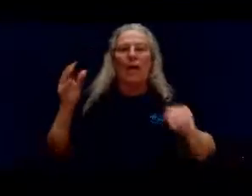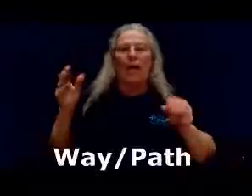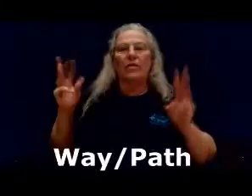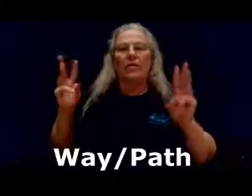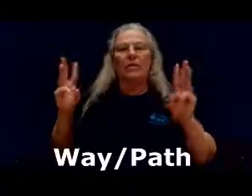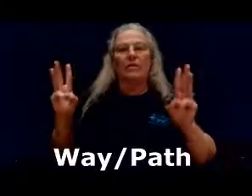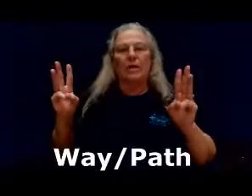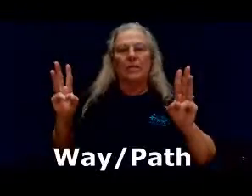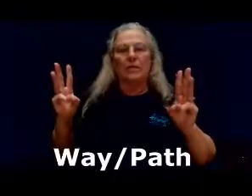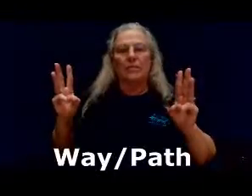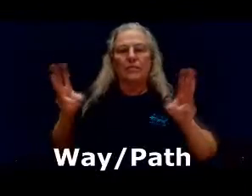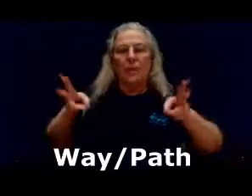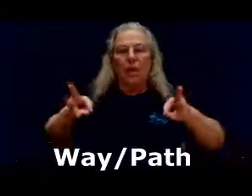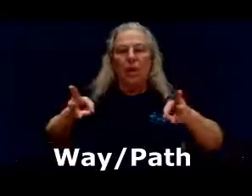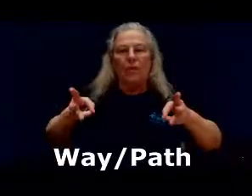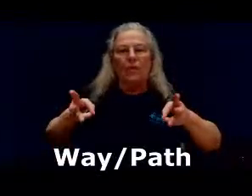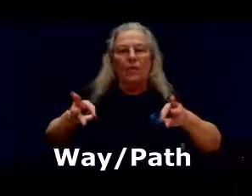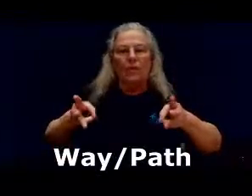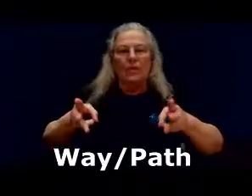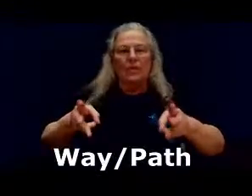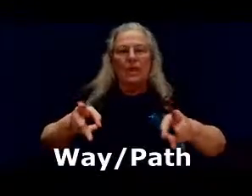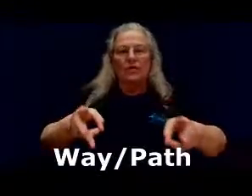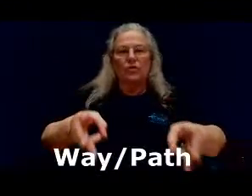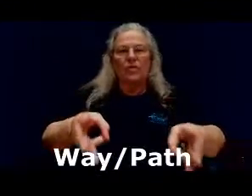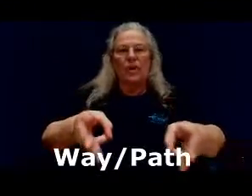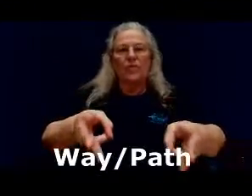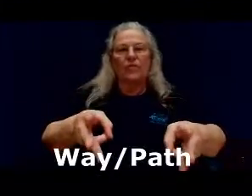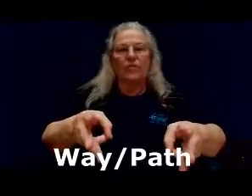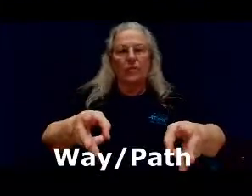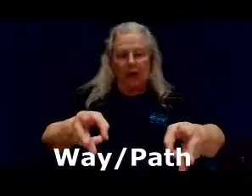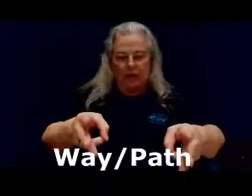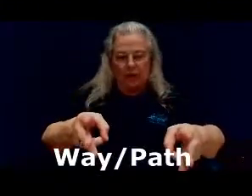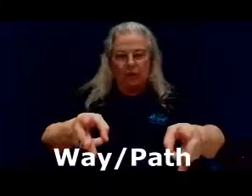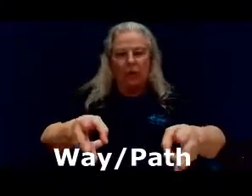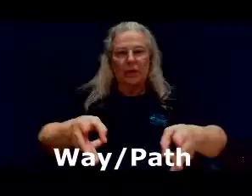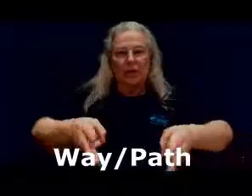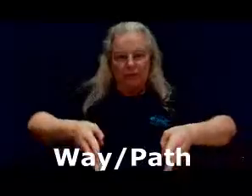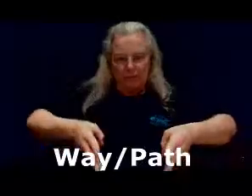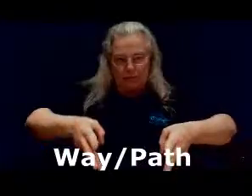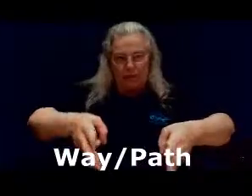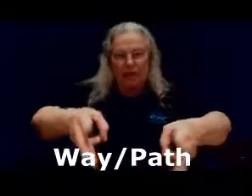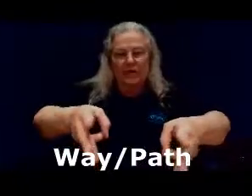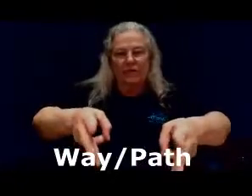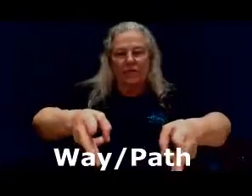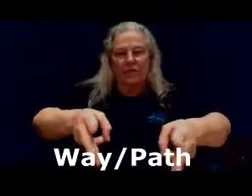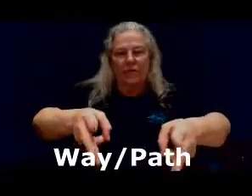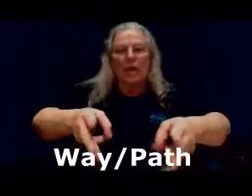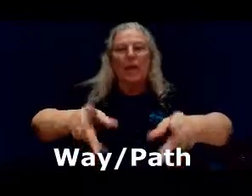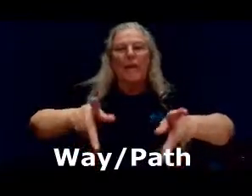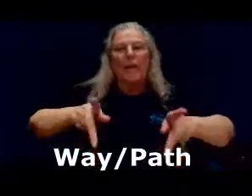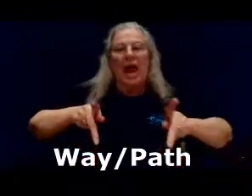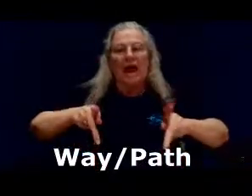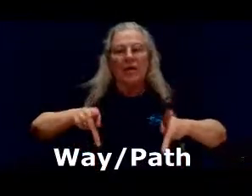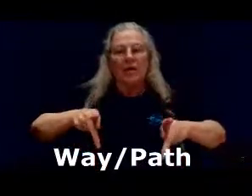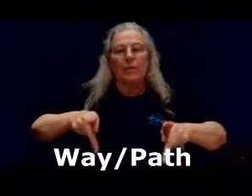path, W. Take it straight out in front of you like you're showing what's in front of you. Path can be